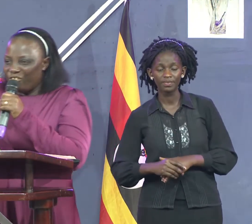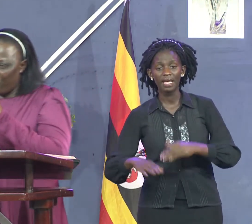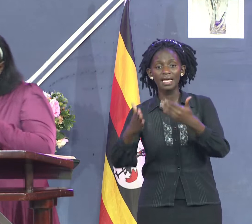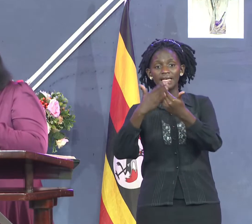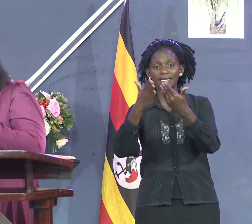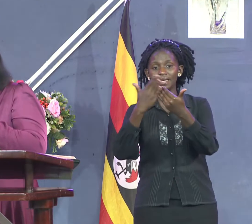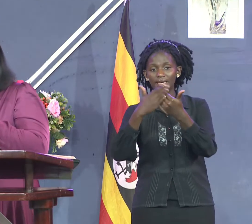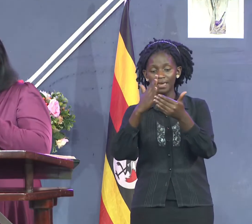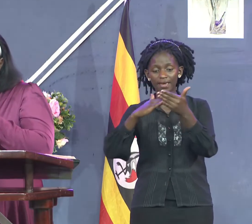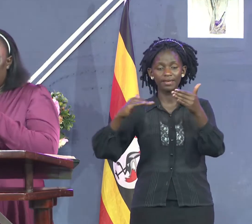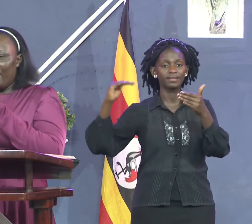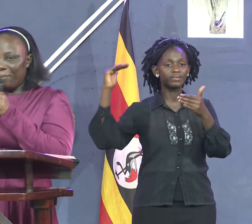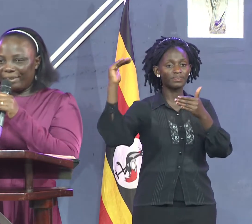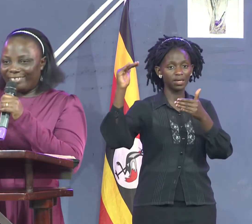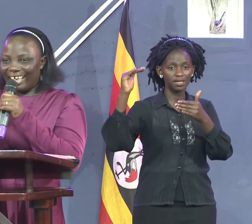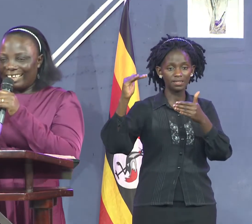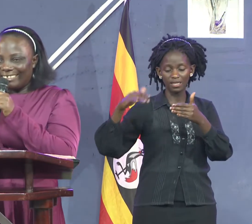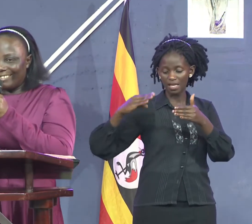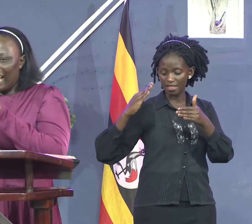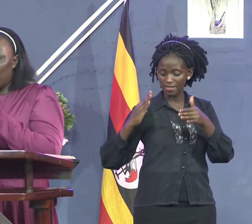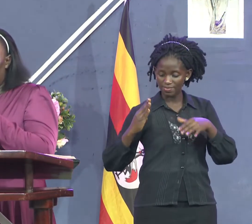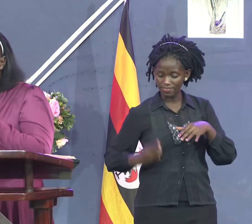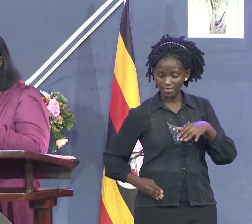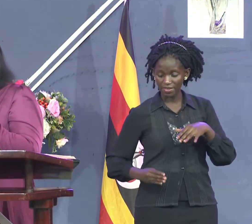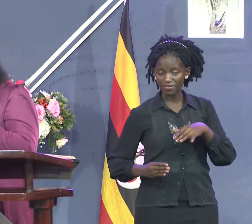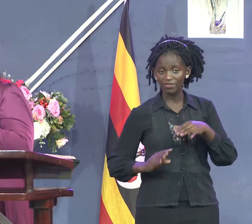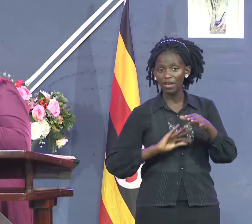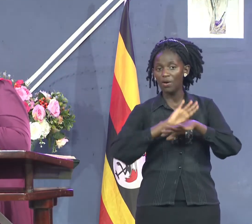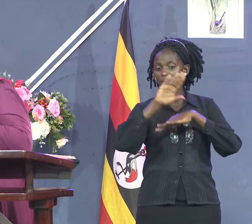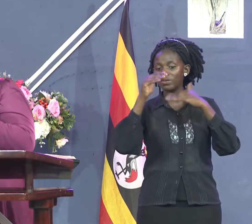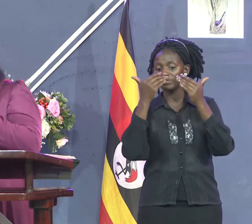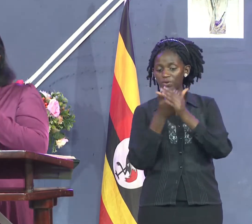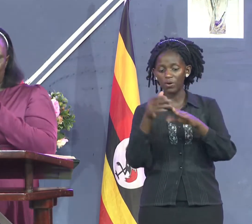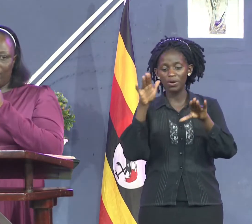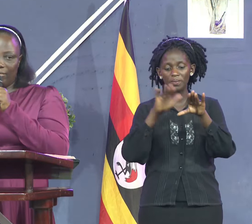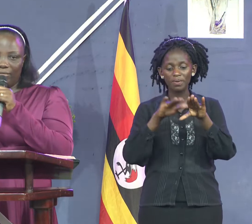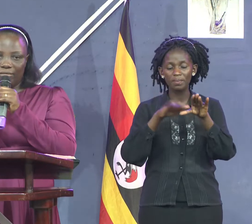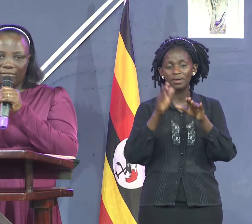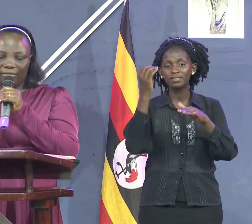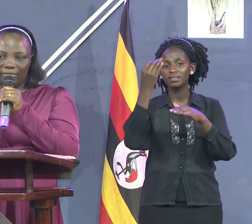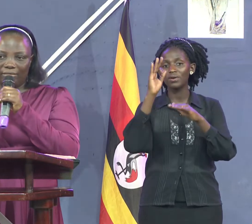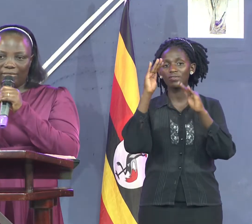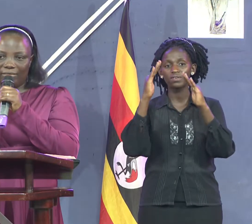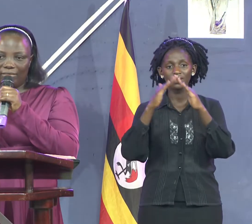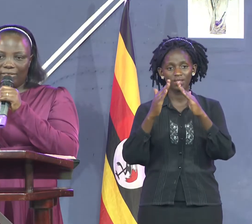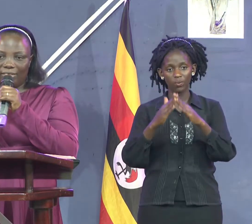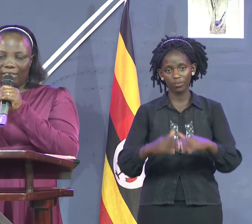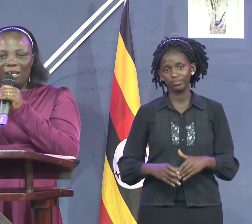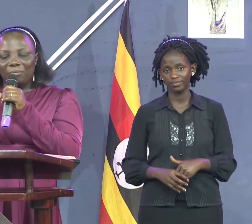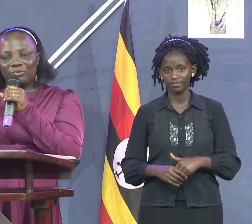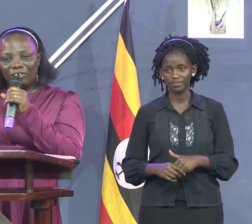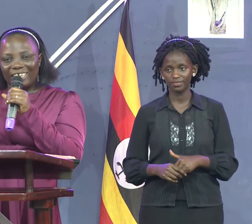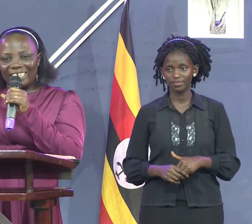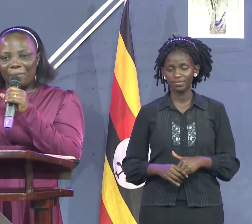Alabirira nnyo empisa zaabo mu nyumba ye over the affairs of her